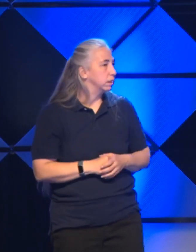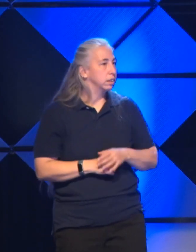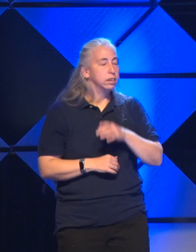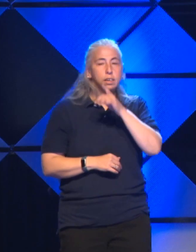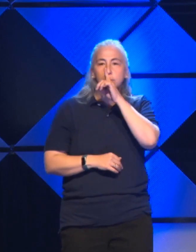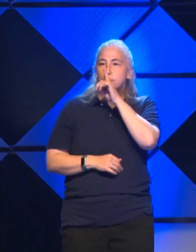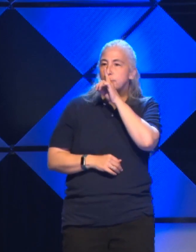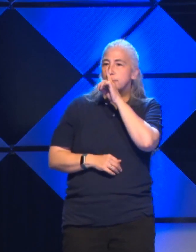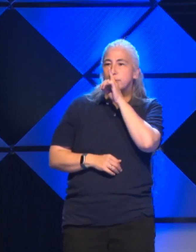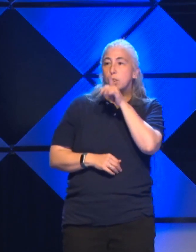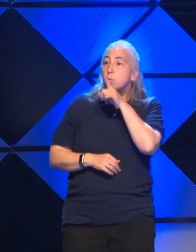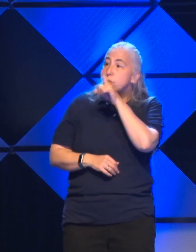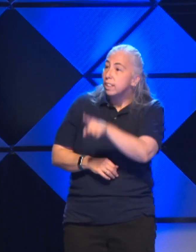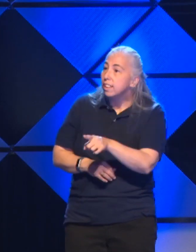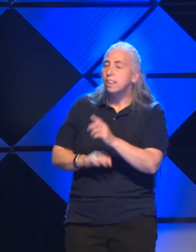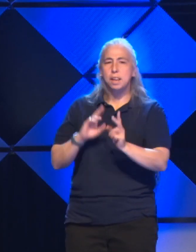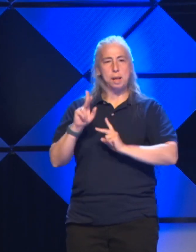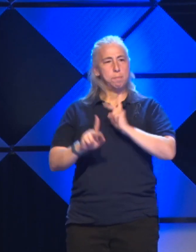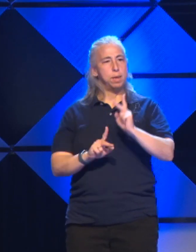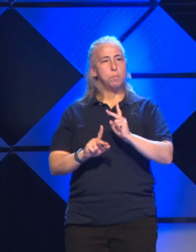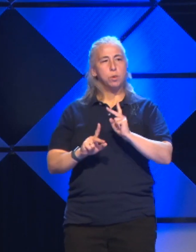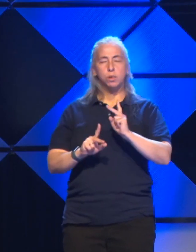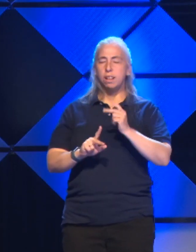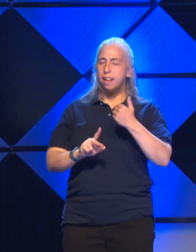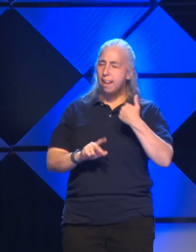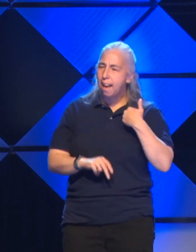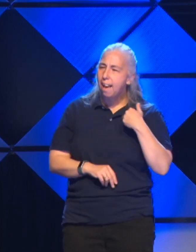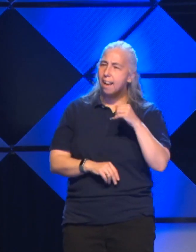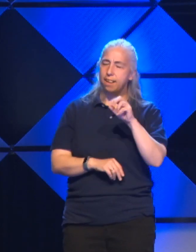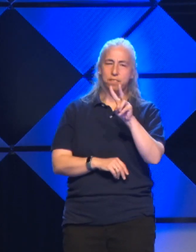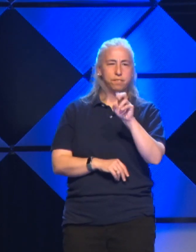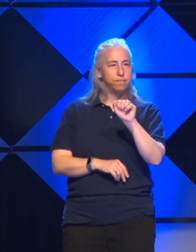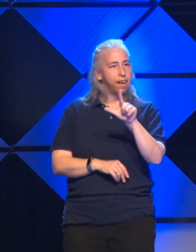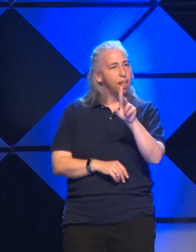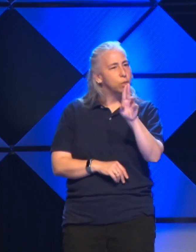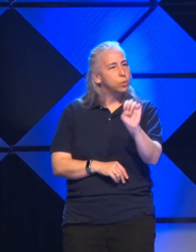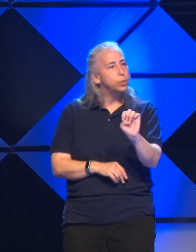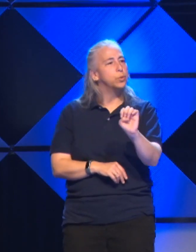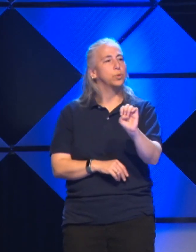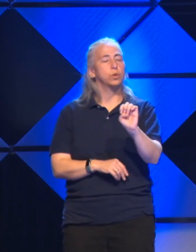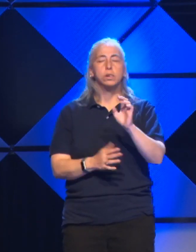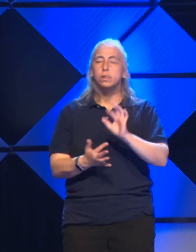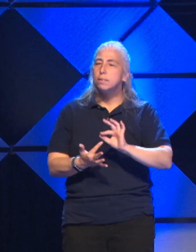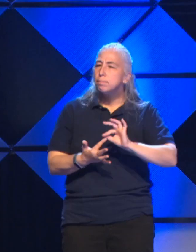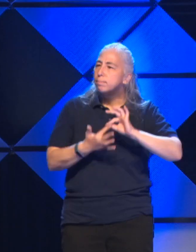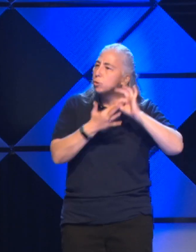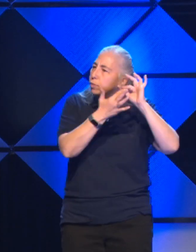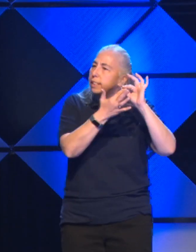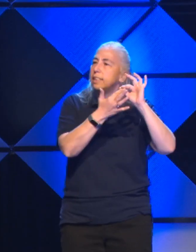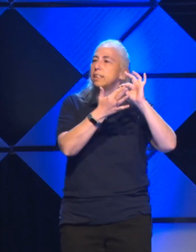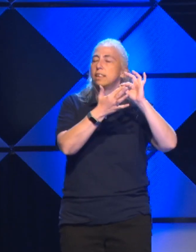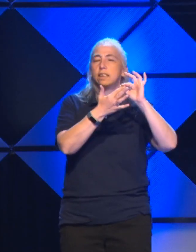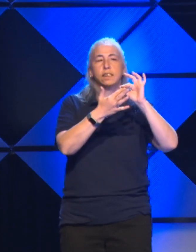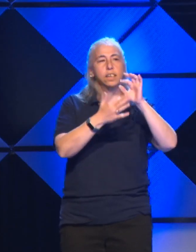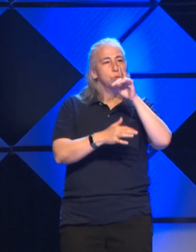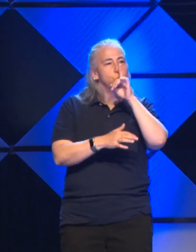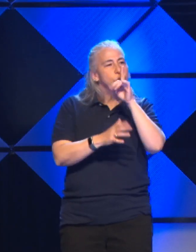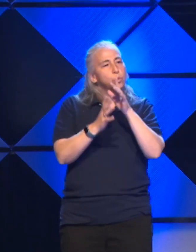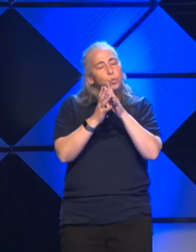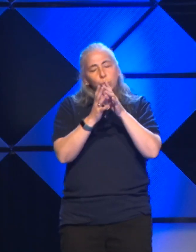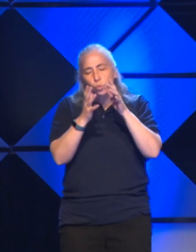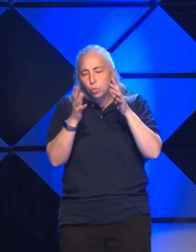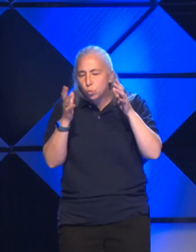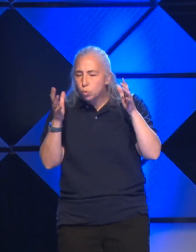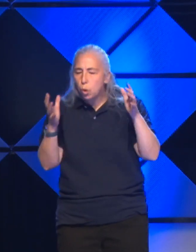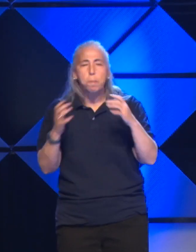value. When in fact, we are unique. When in fact, you are so much